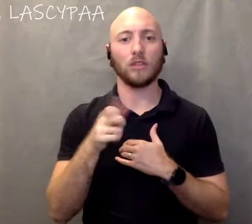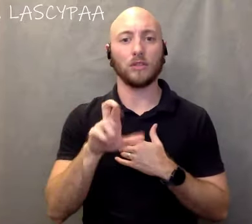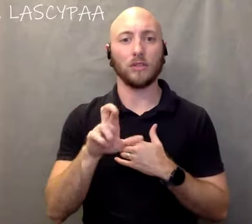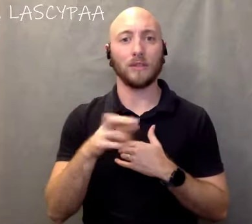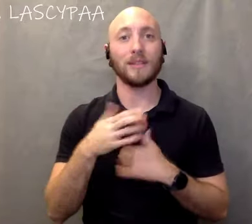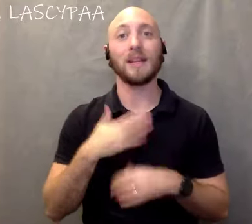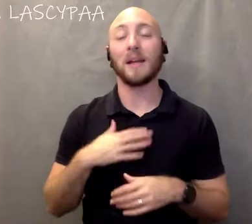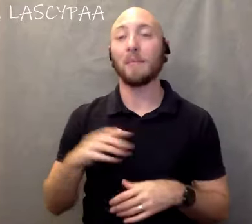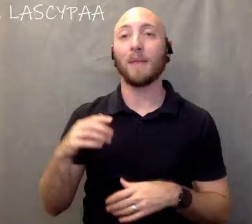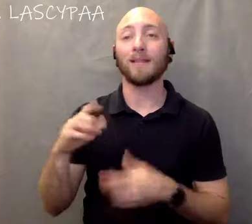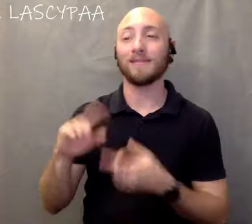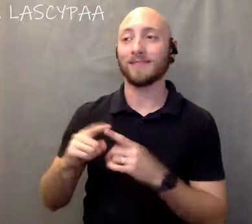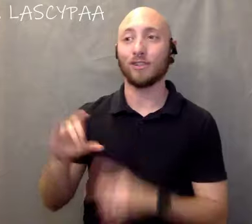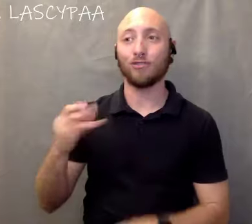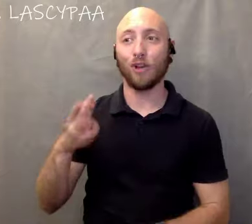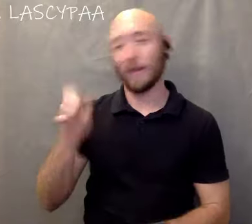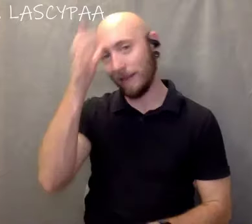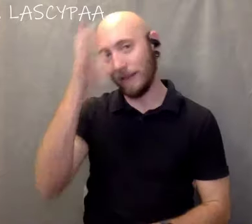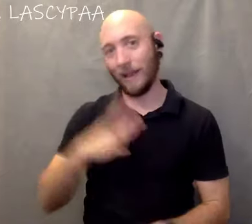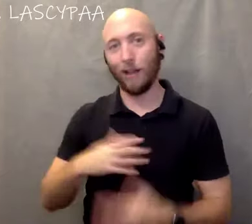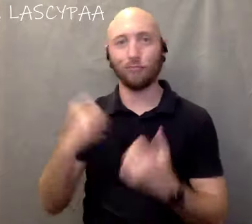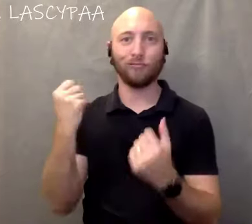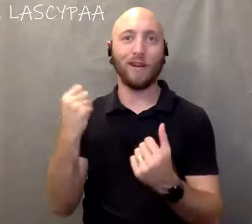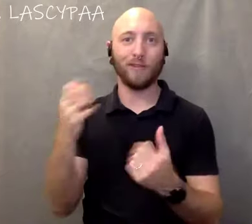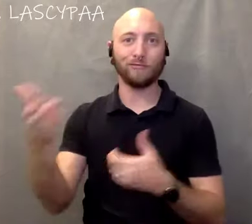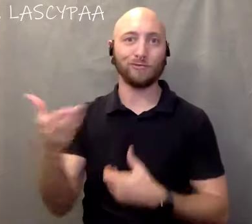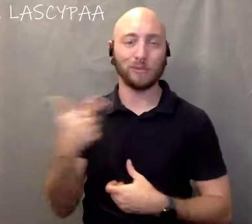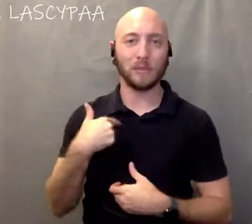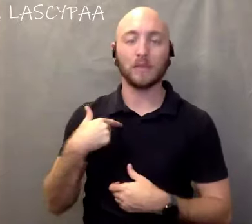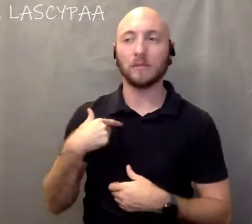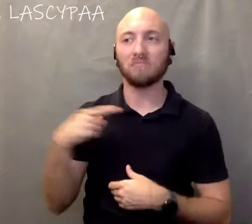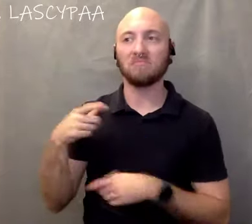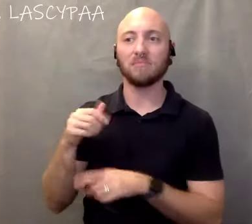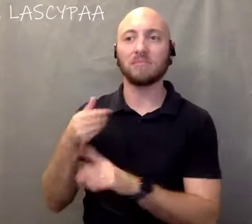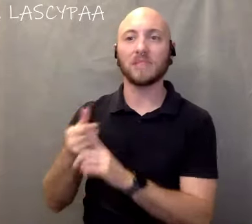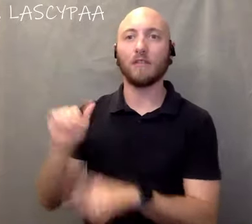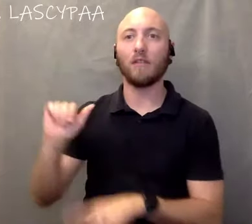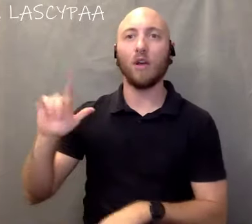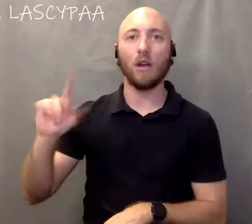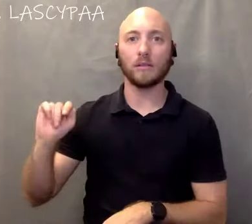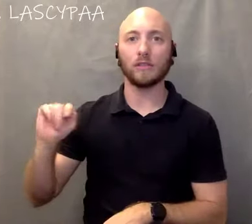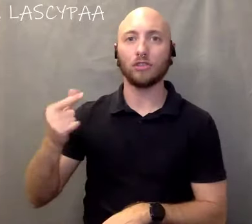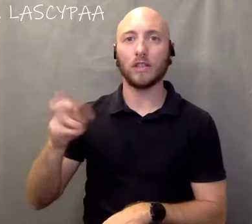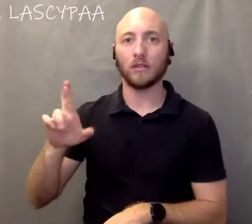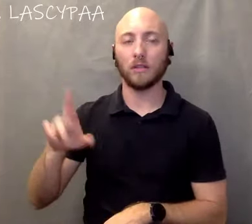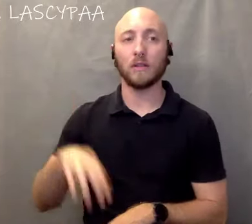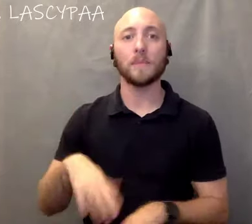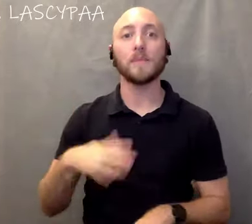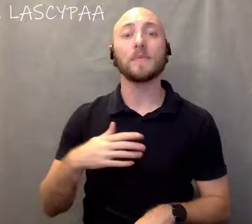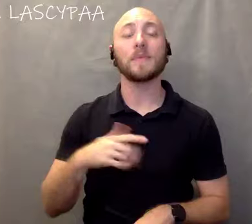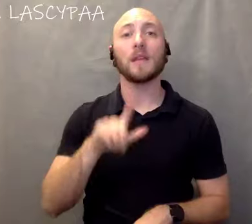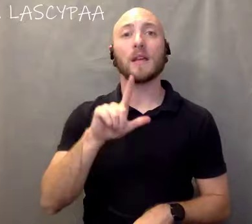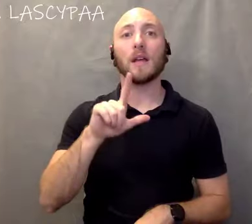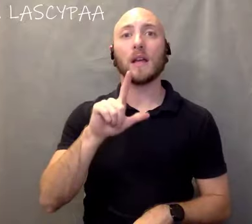Charlie is the alt GSR. And Lascypaa is a huge part of my sobriety too.